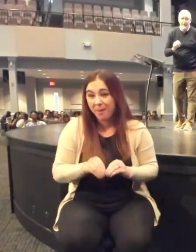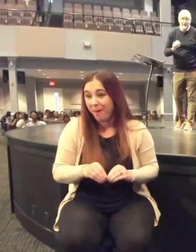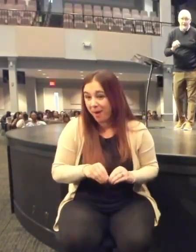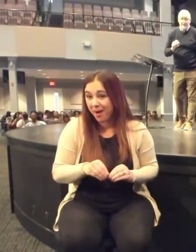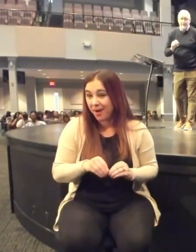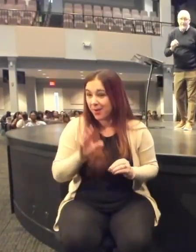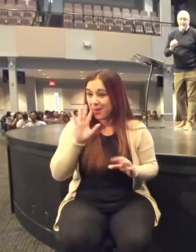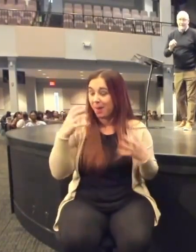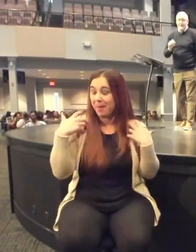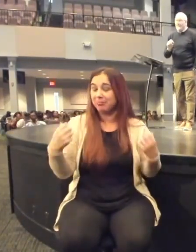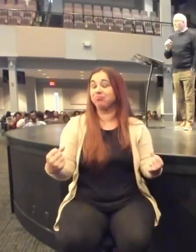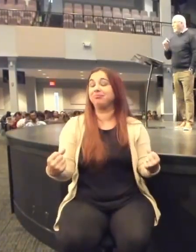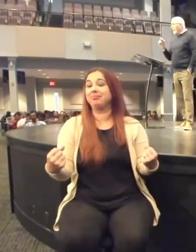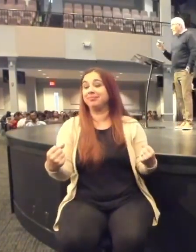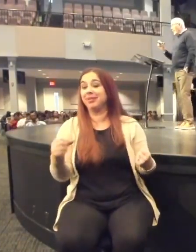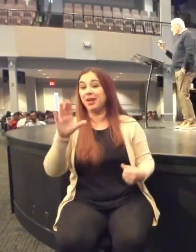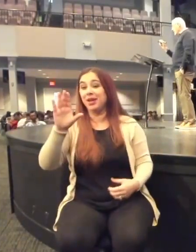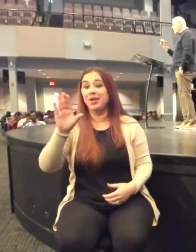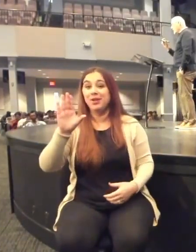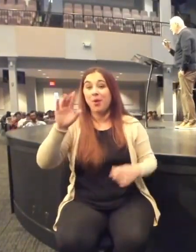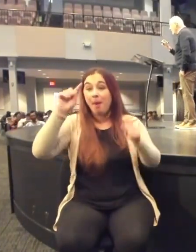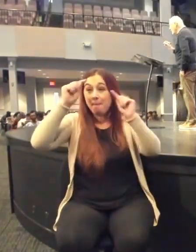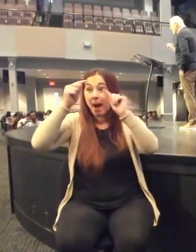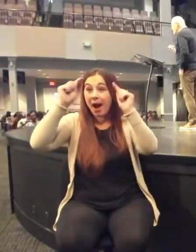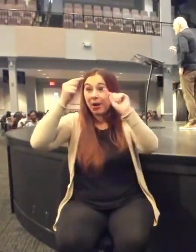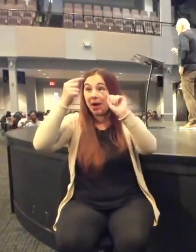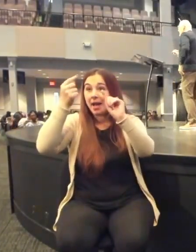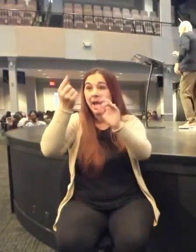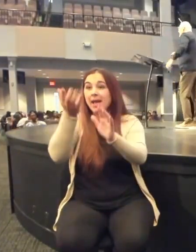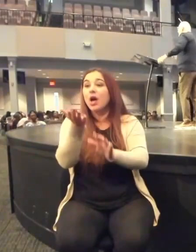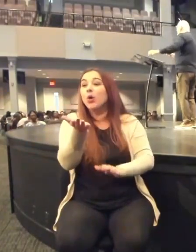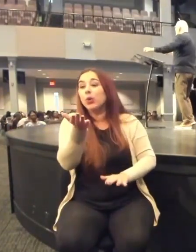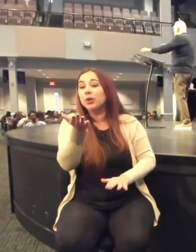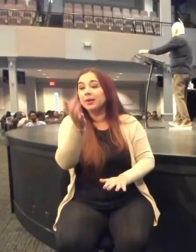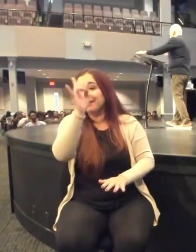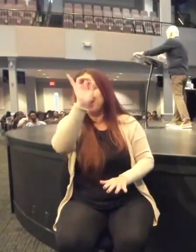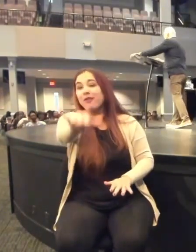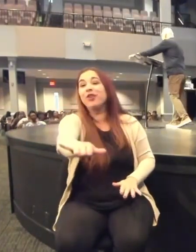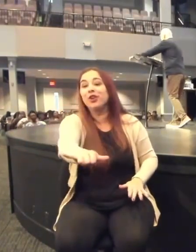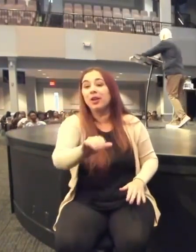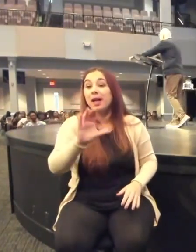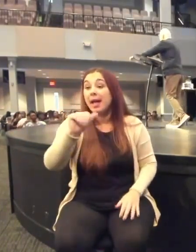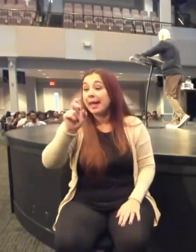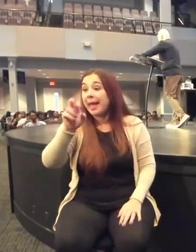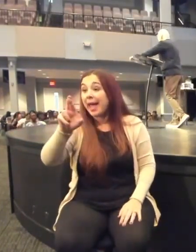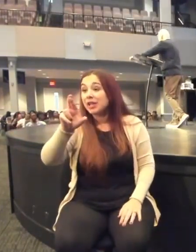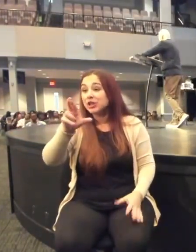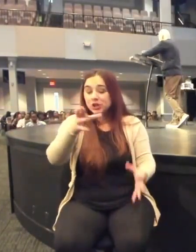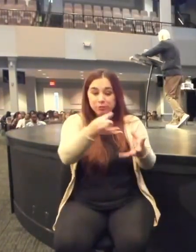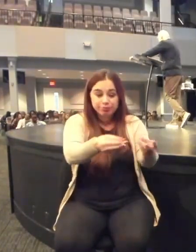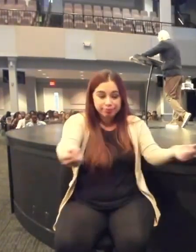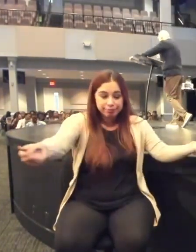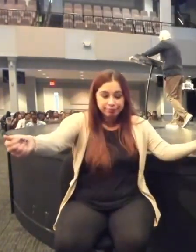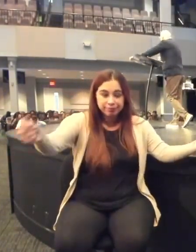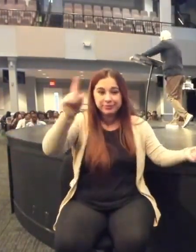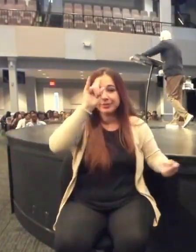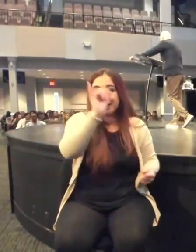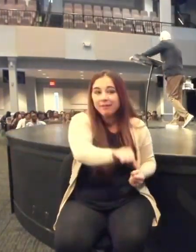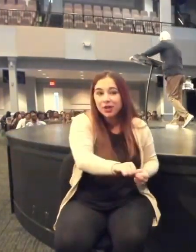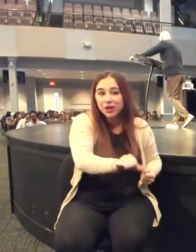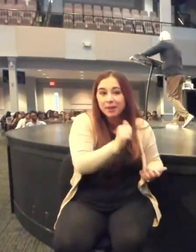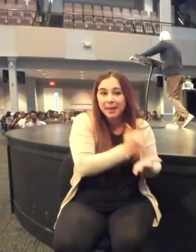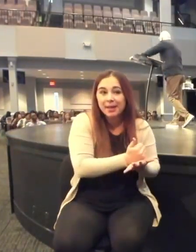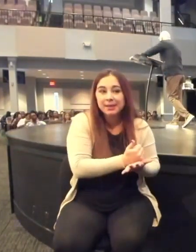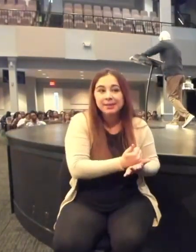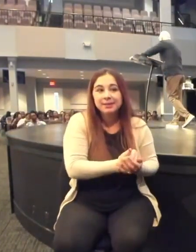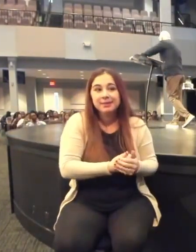okay? Your migraines are going to be gone forever. Cancers will be dissolved for all eternity, amen,